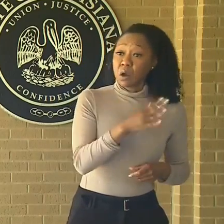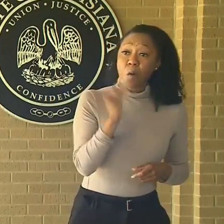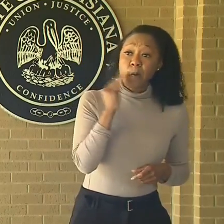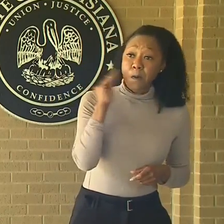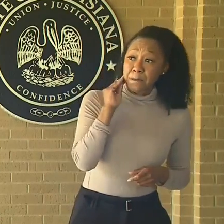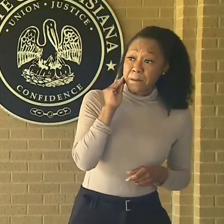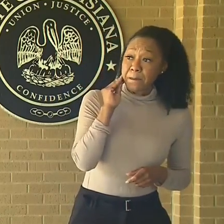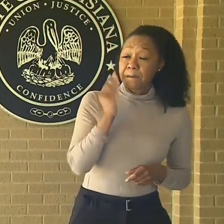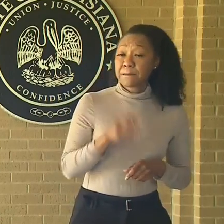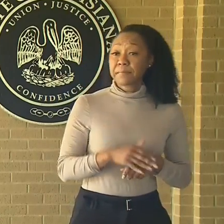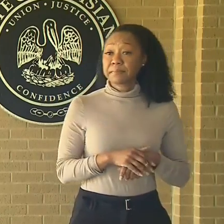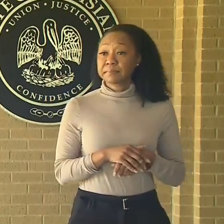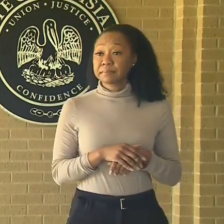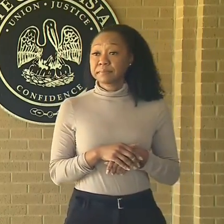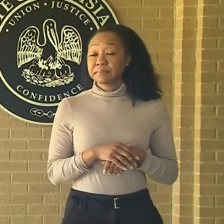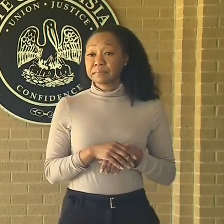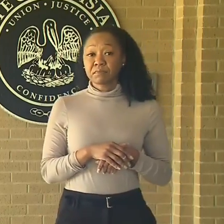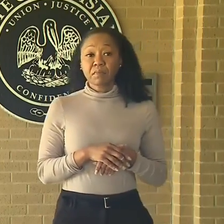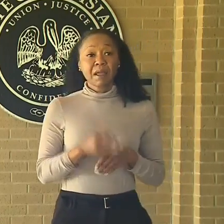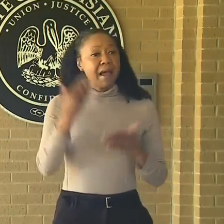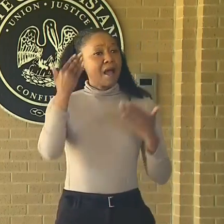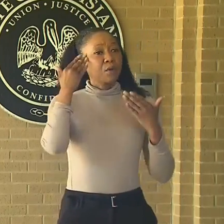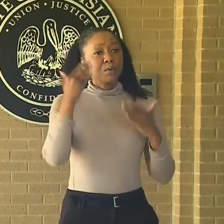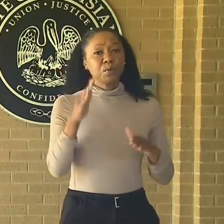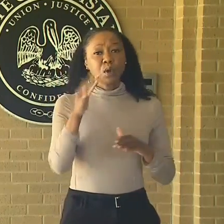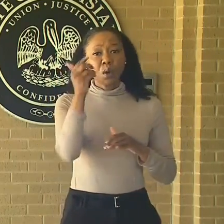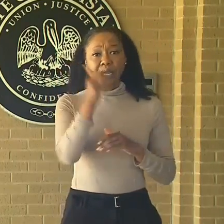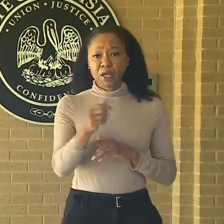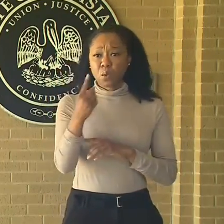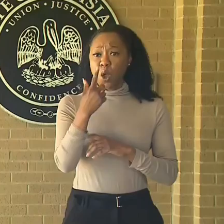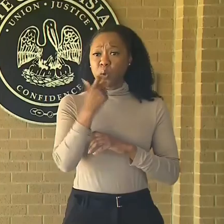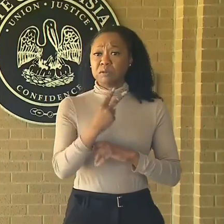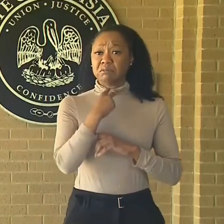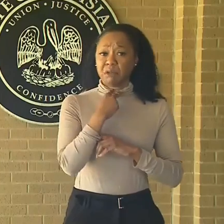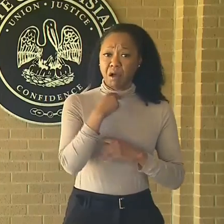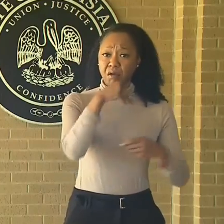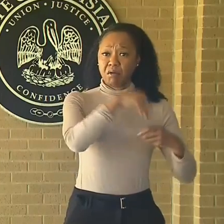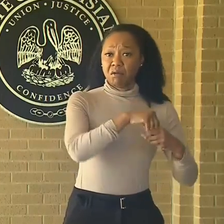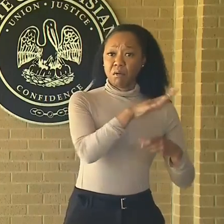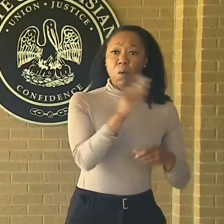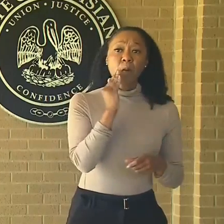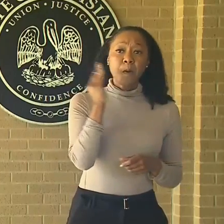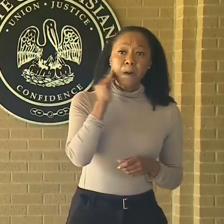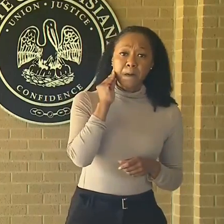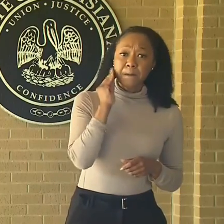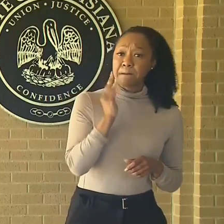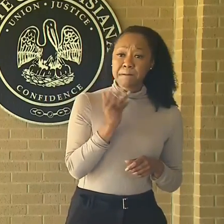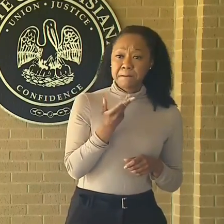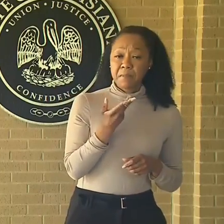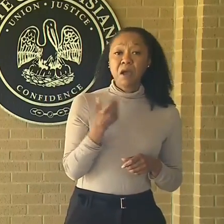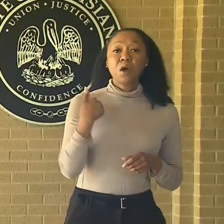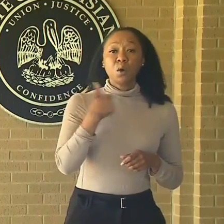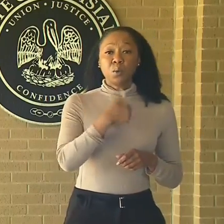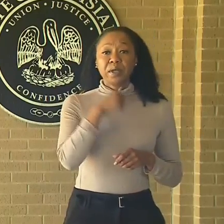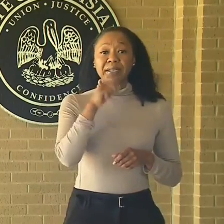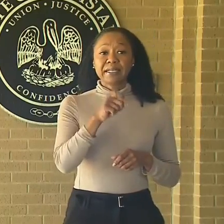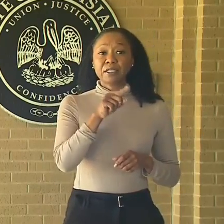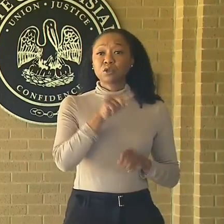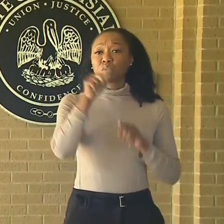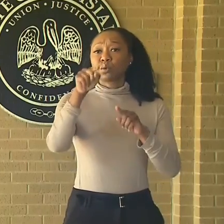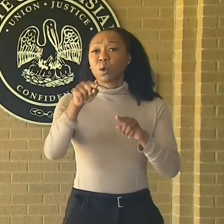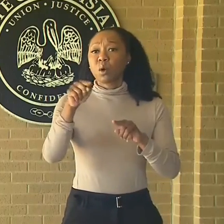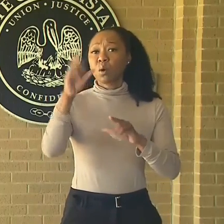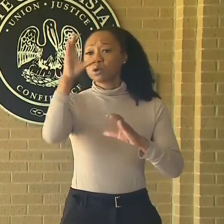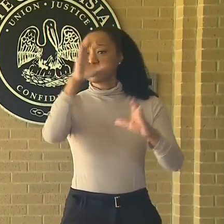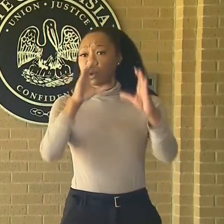Well, I don't know of anybody trapped in their homes presently, but we know that we have to go and search.